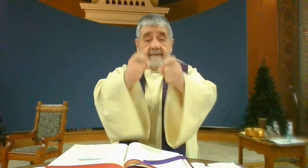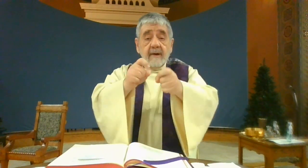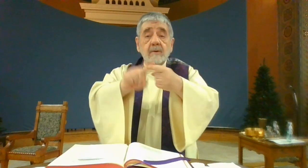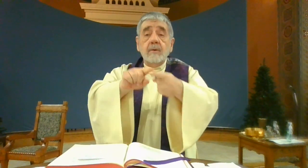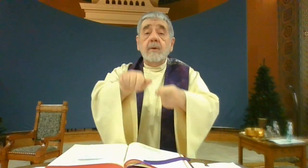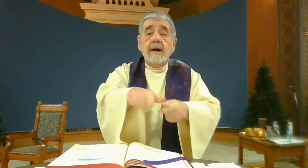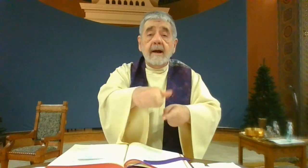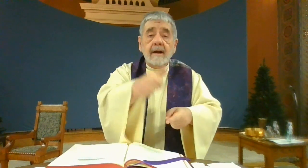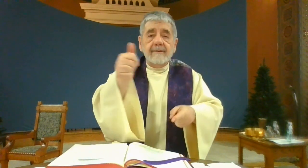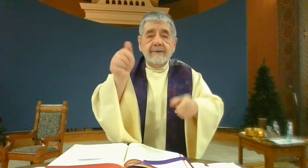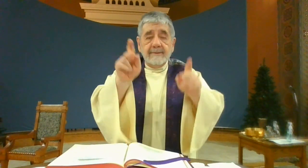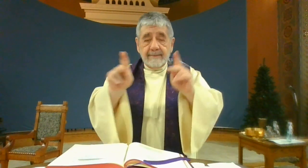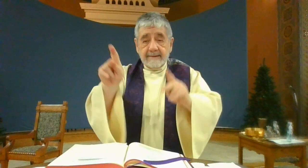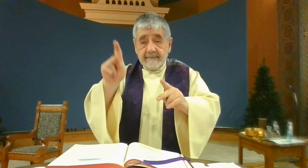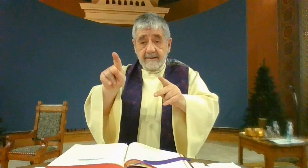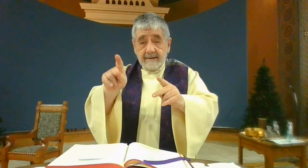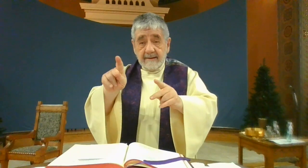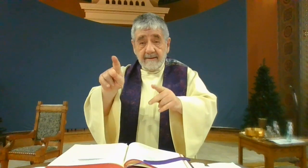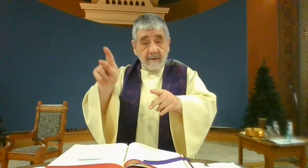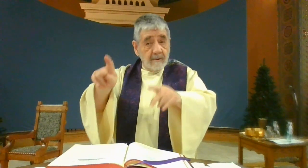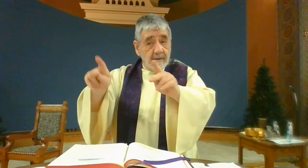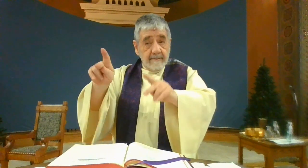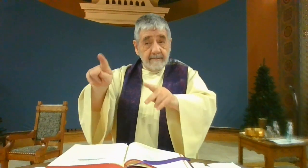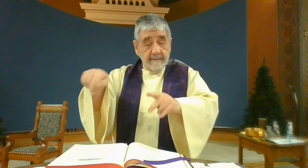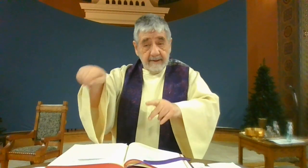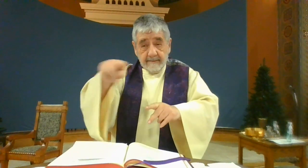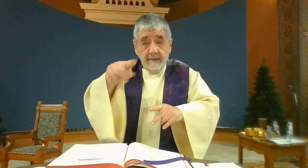that is a gift of ourselves given to other people.